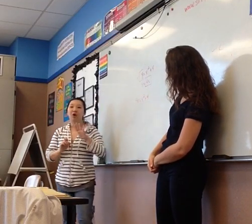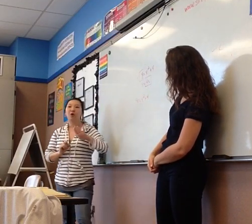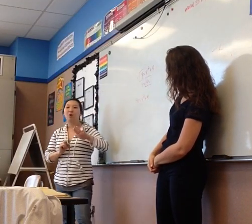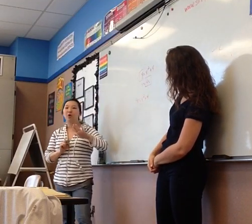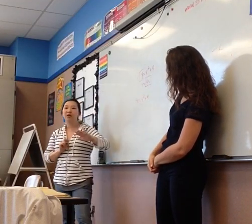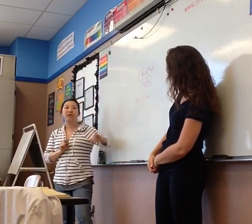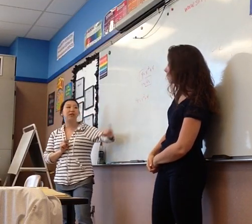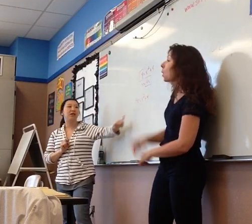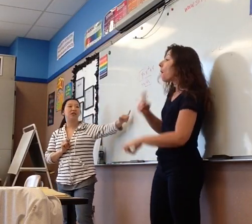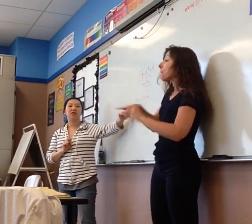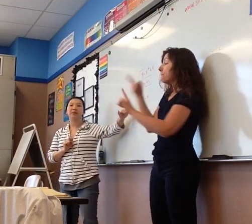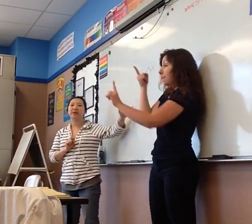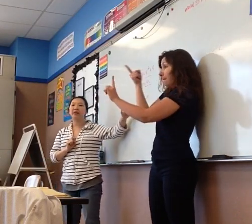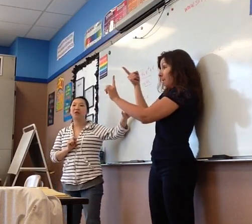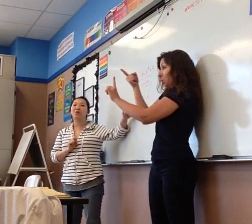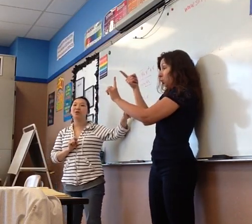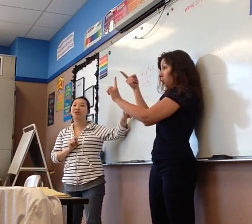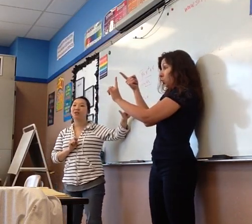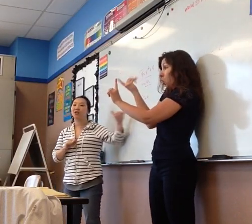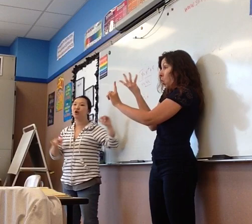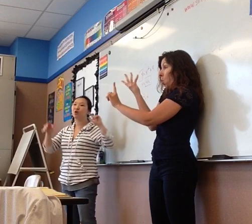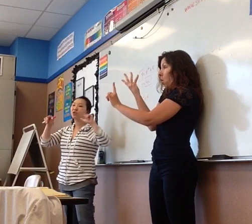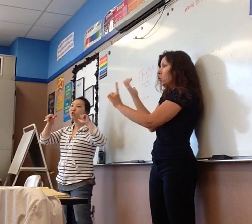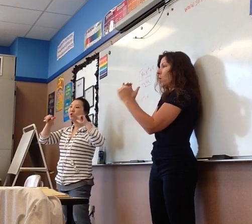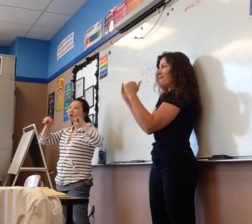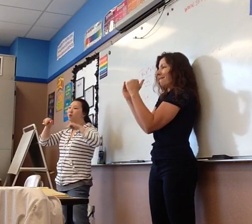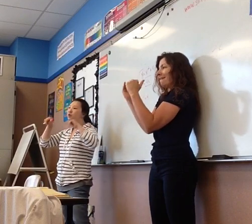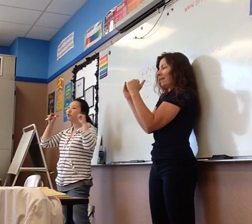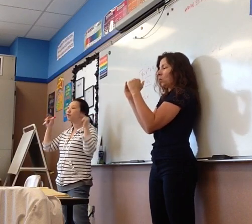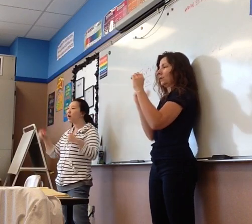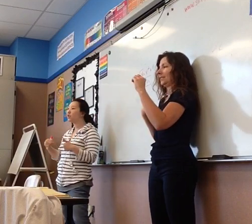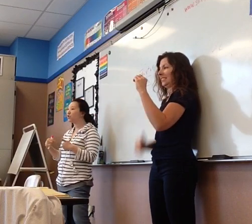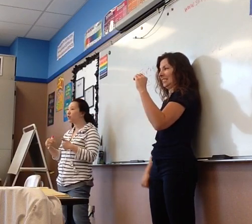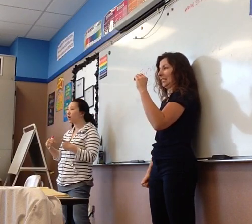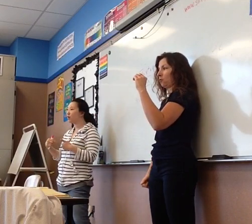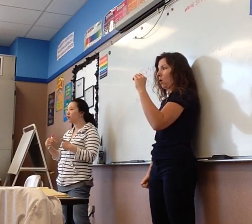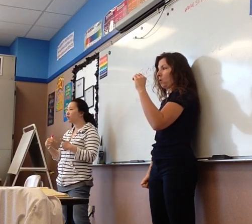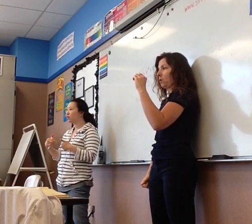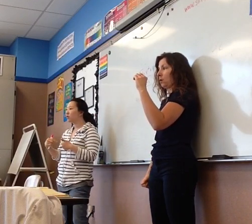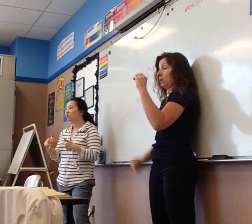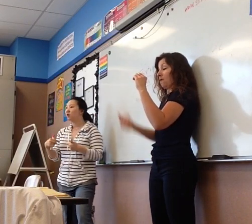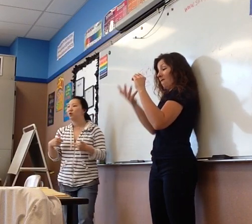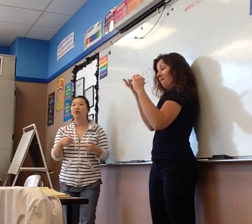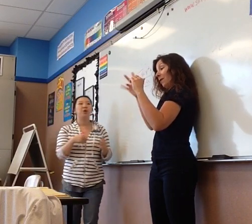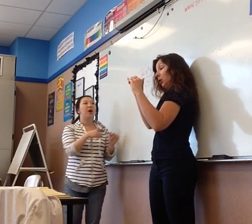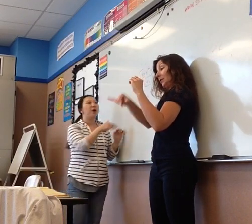Remember, our goal is to get this to be equal to 0 because you now want to factor it out.